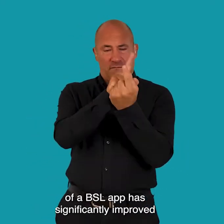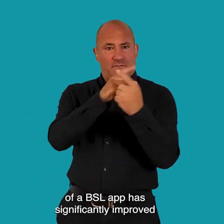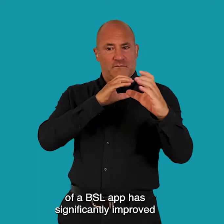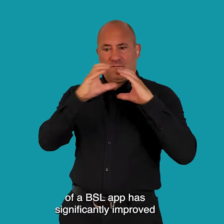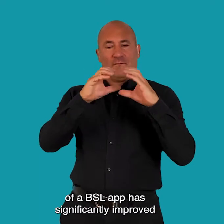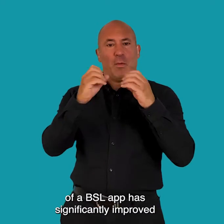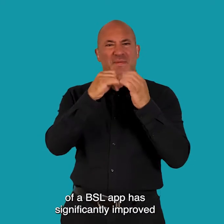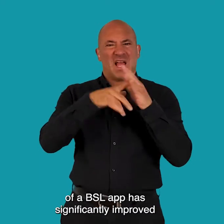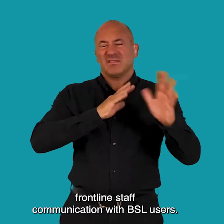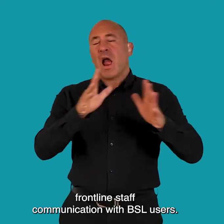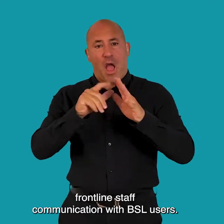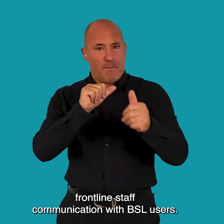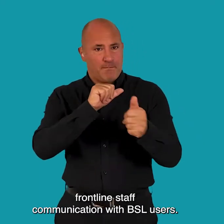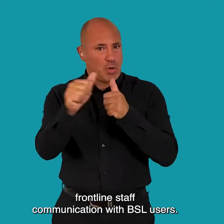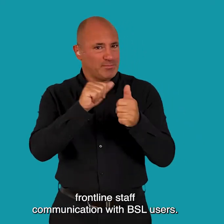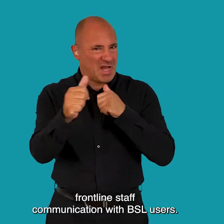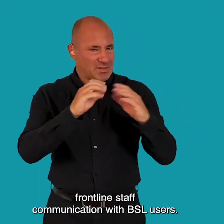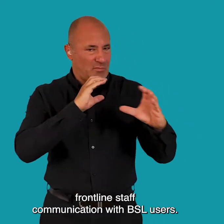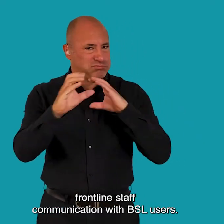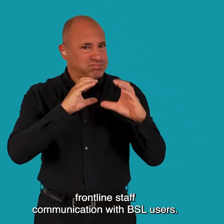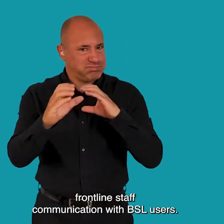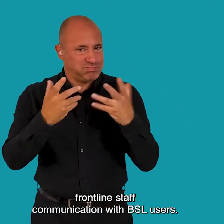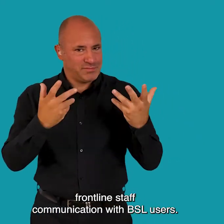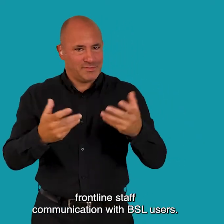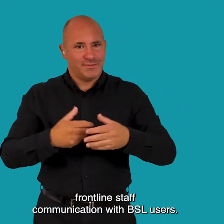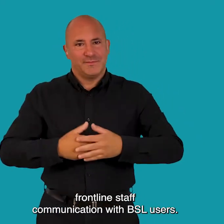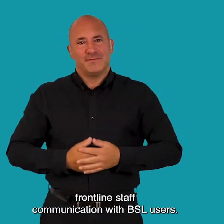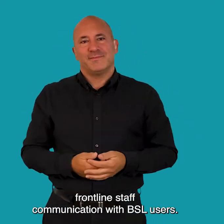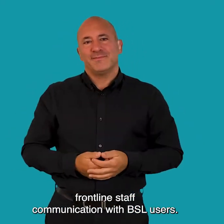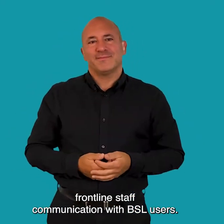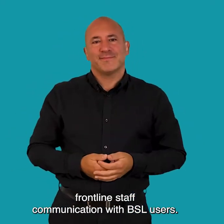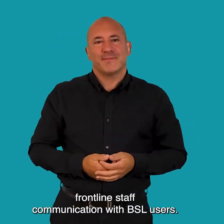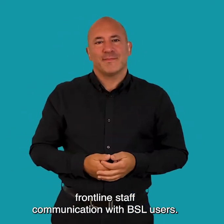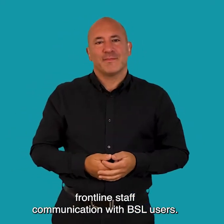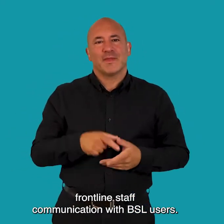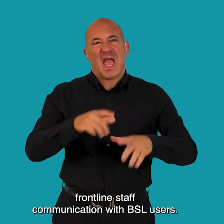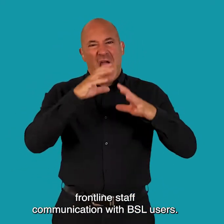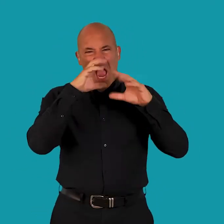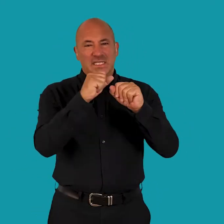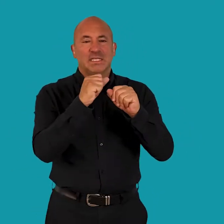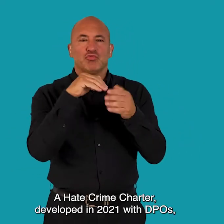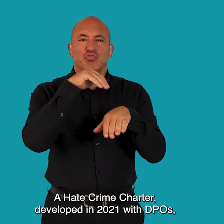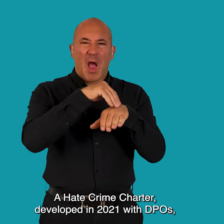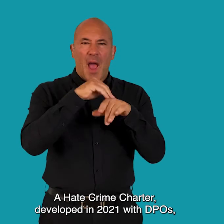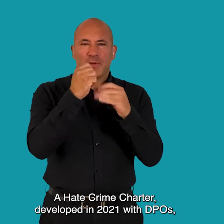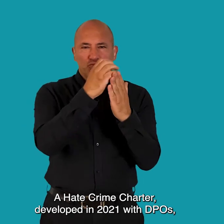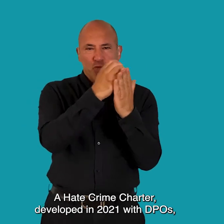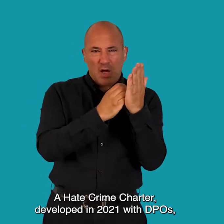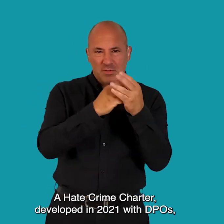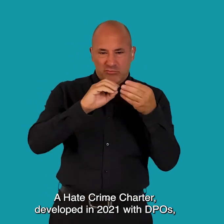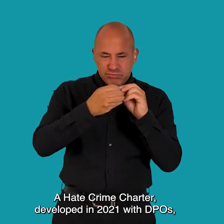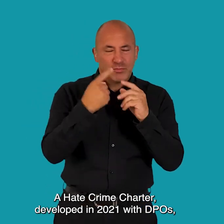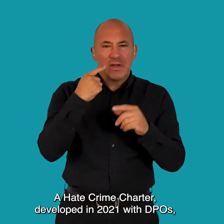significantly improved frontline staff communication with BSL users. A hate crime charter developed